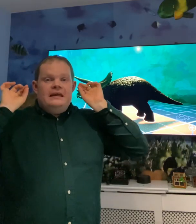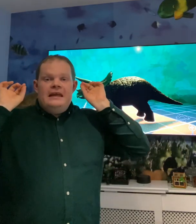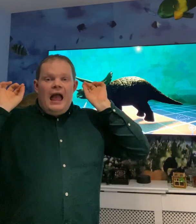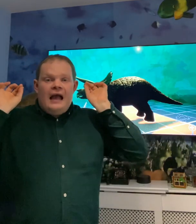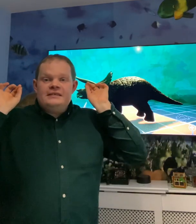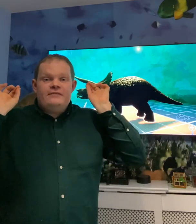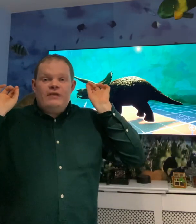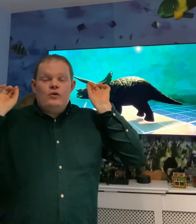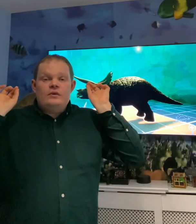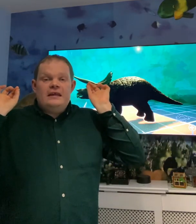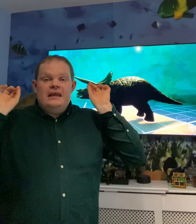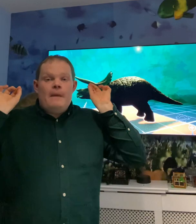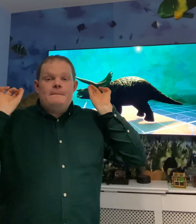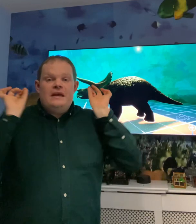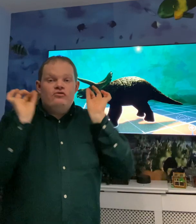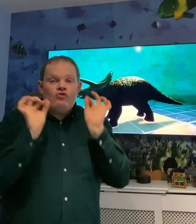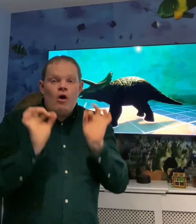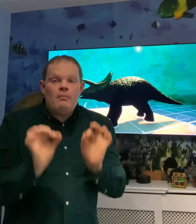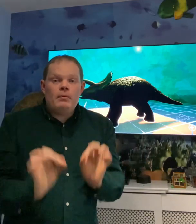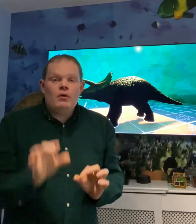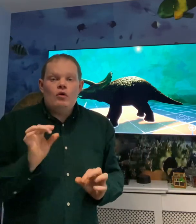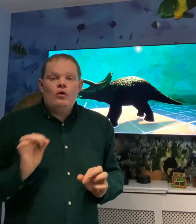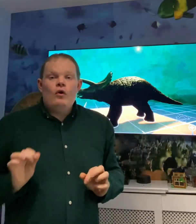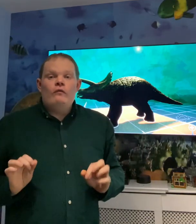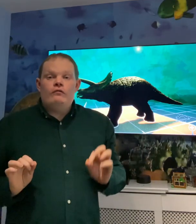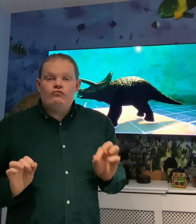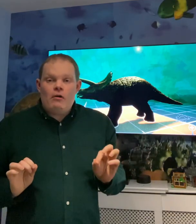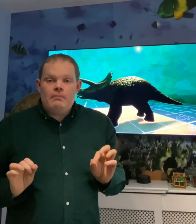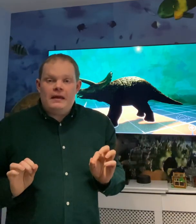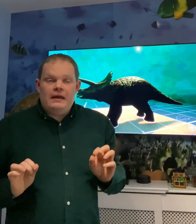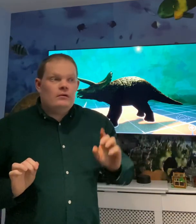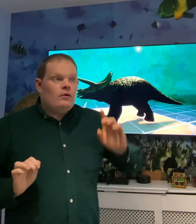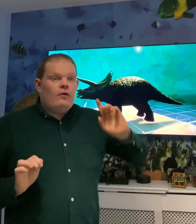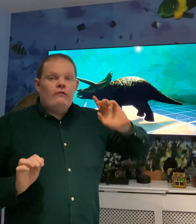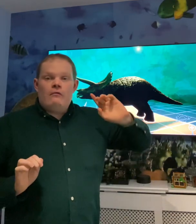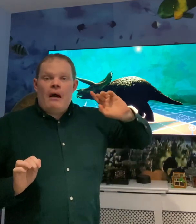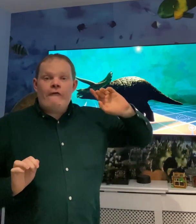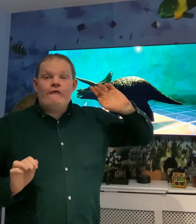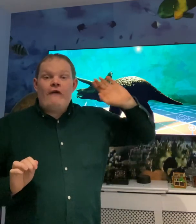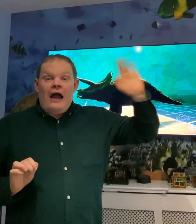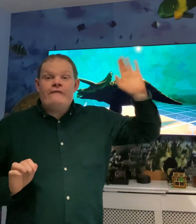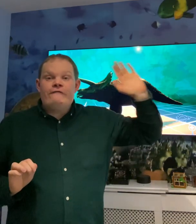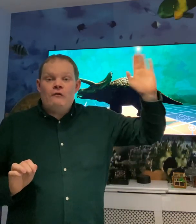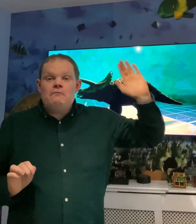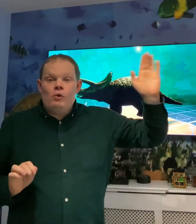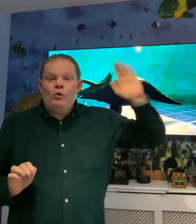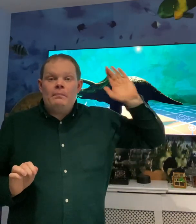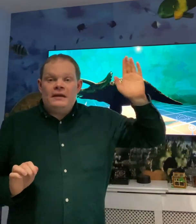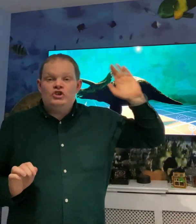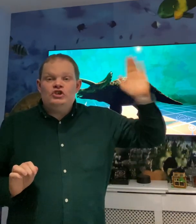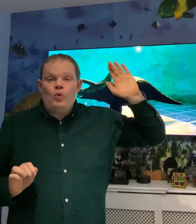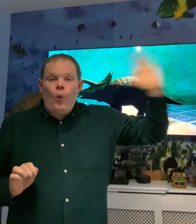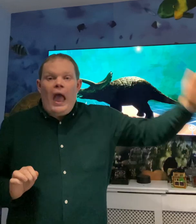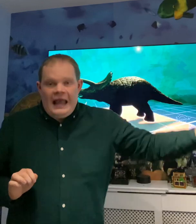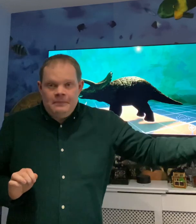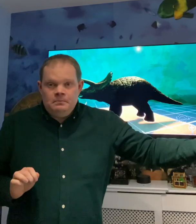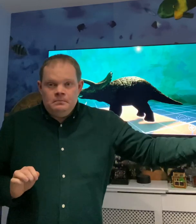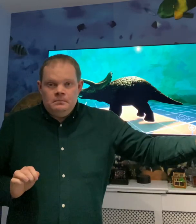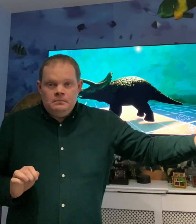be as if they would hear a pin drop from dropping from about 5 football pitches away.